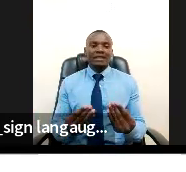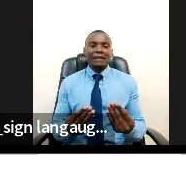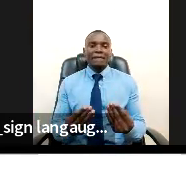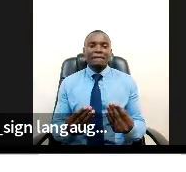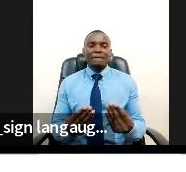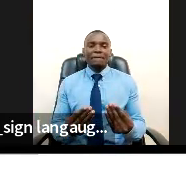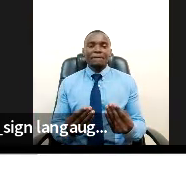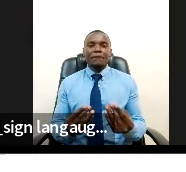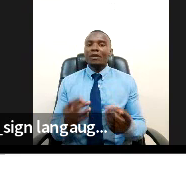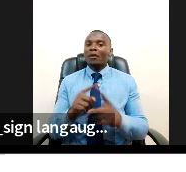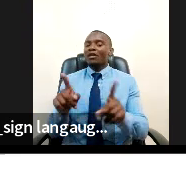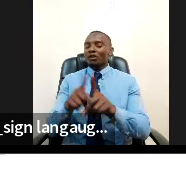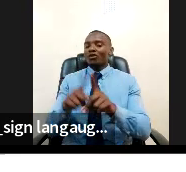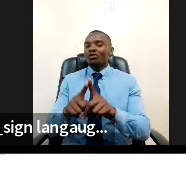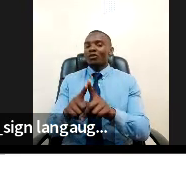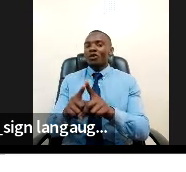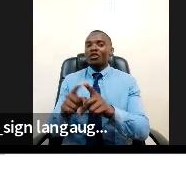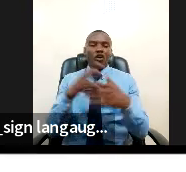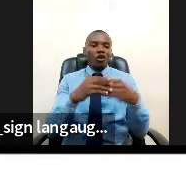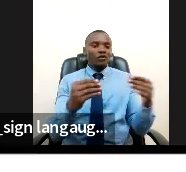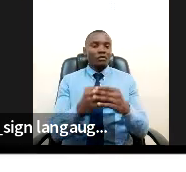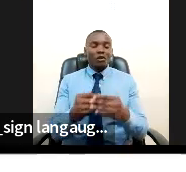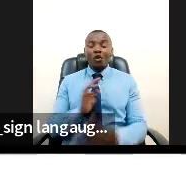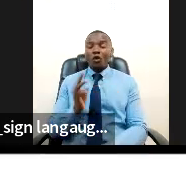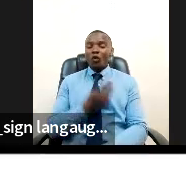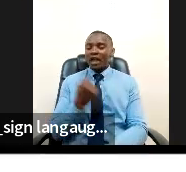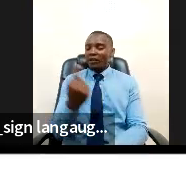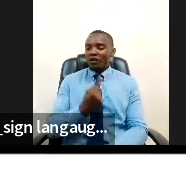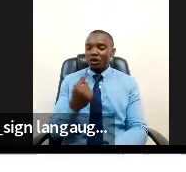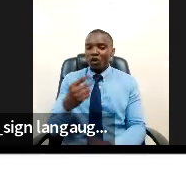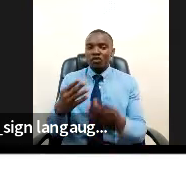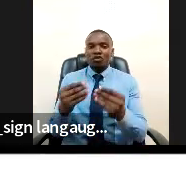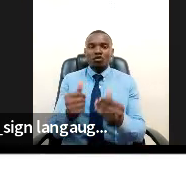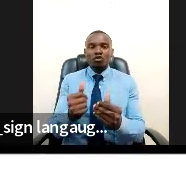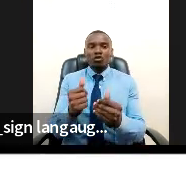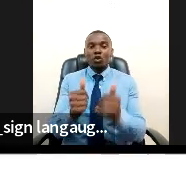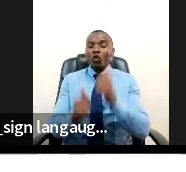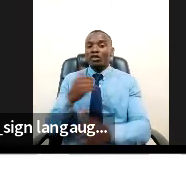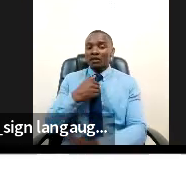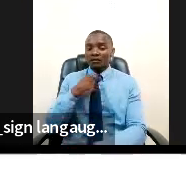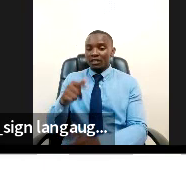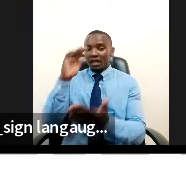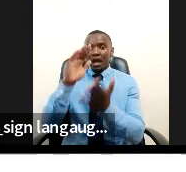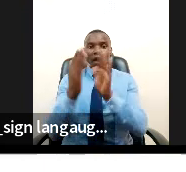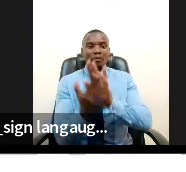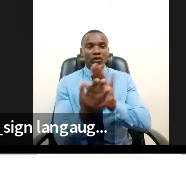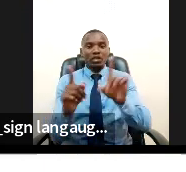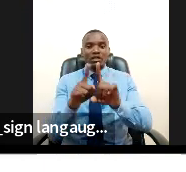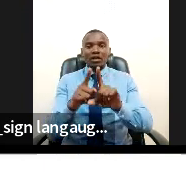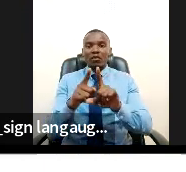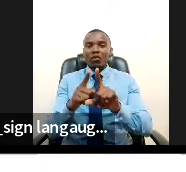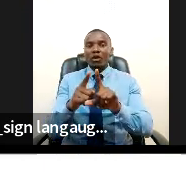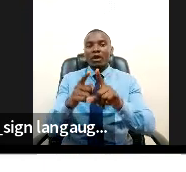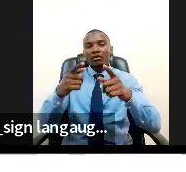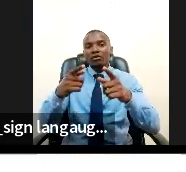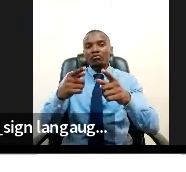but so convenient. We are the only solution with an automated sleep detection approach. We have patent protection through the National Patent